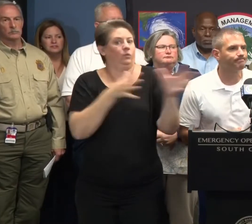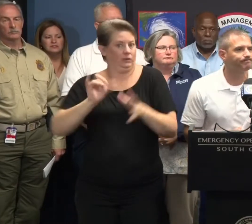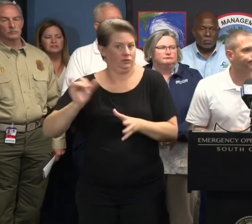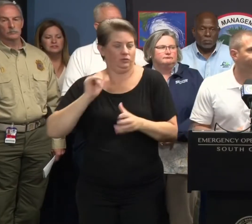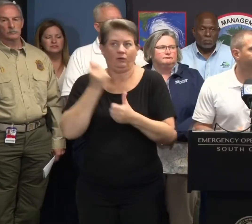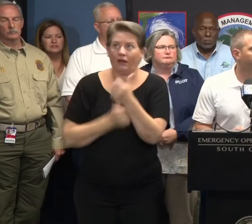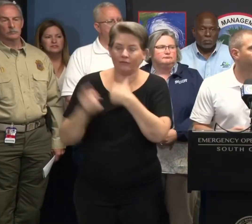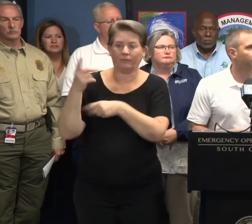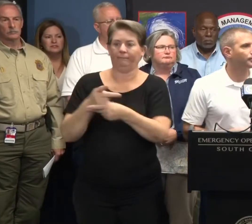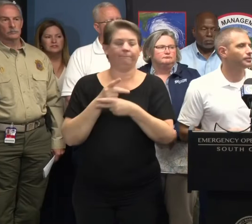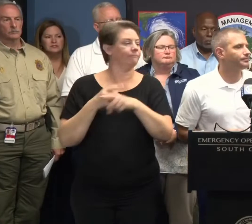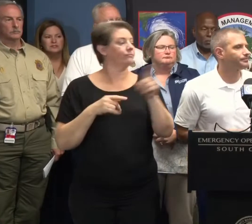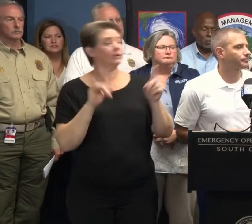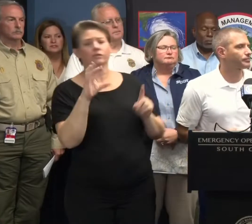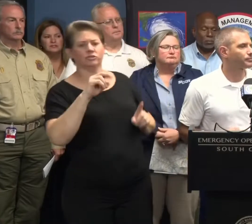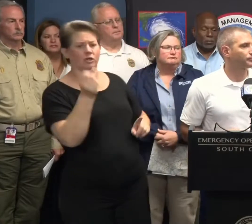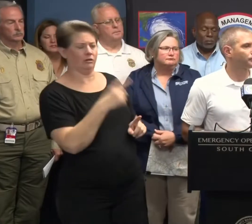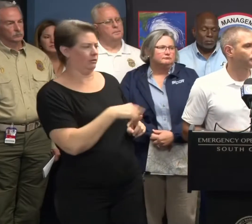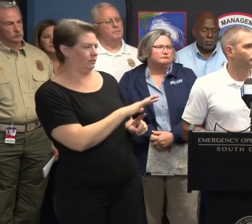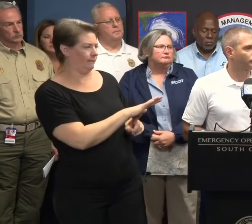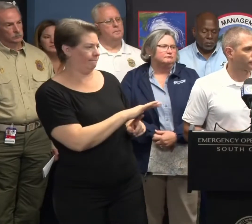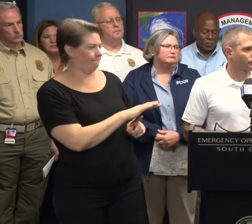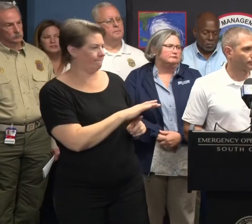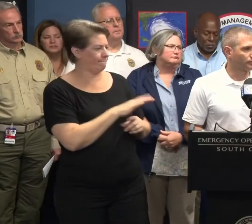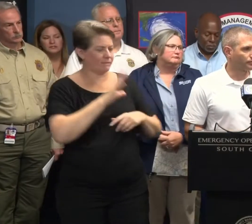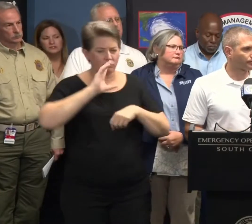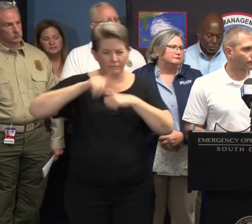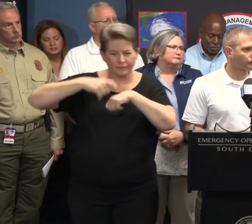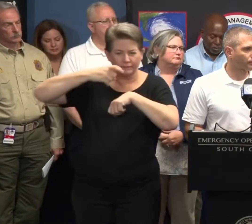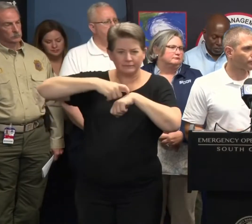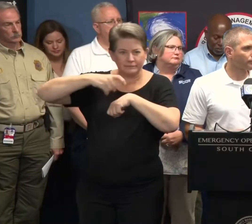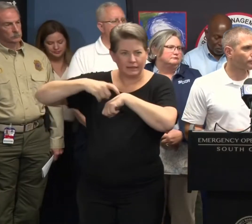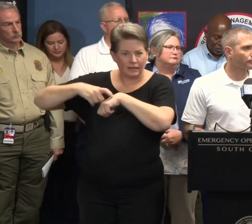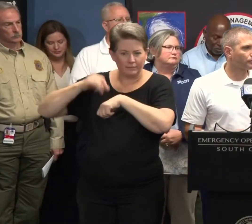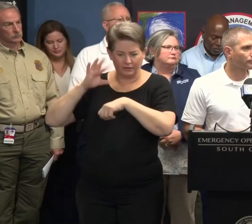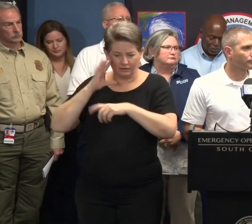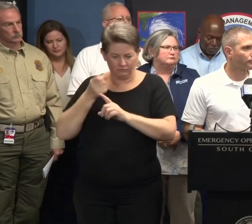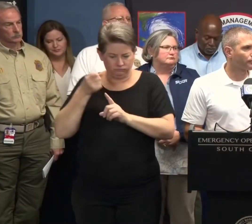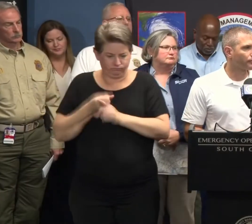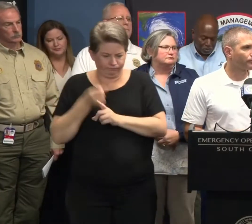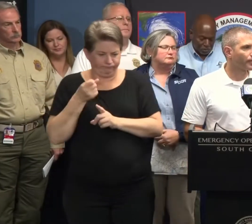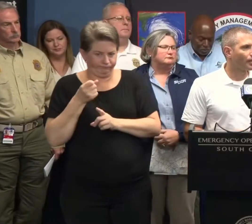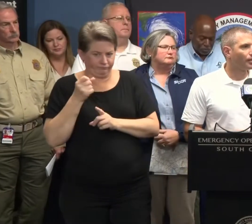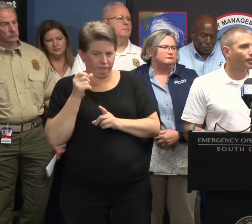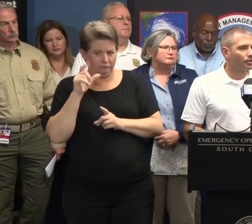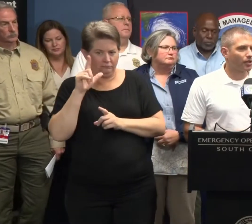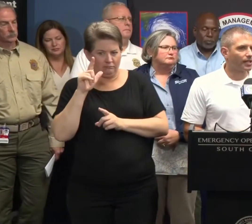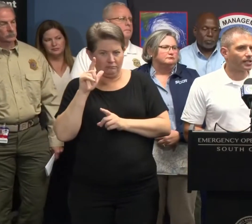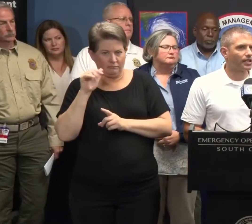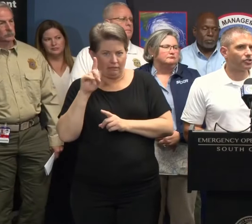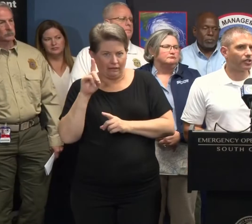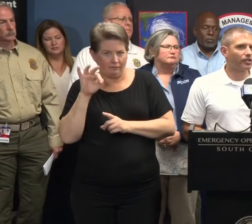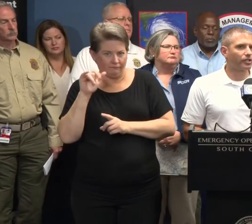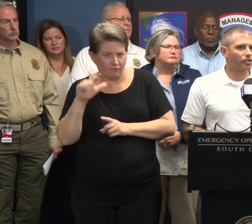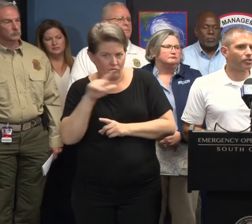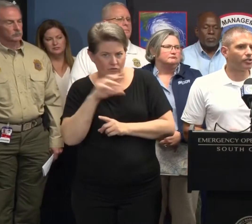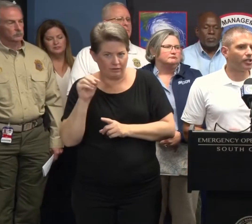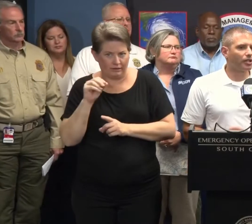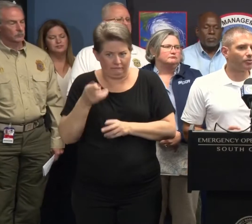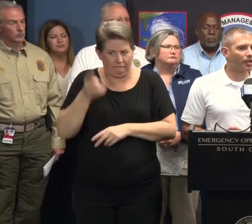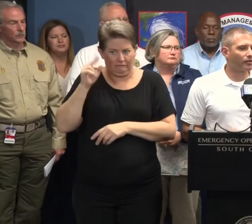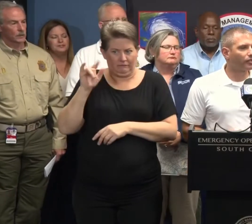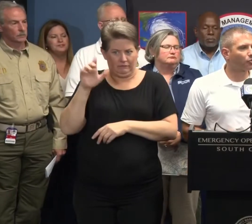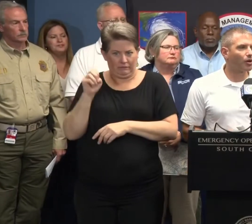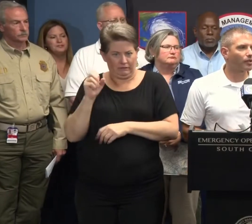caution. John, while you're up there, can you talk about the timing of landfall in relation to high tide versus low tide? So high tide generally